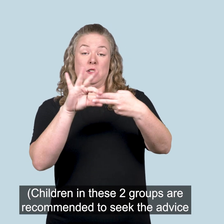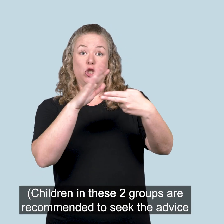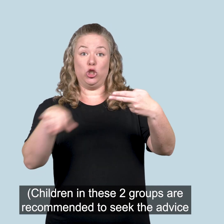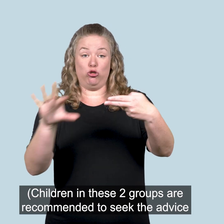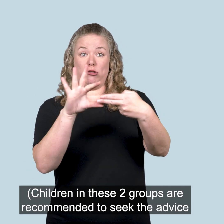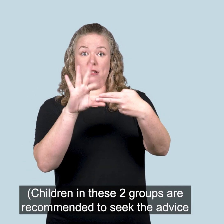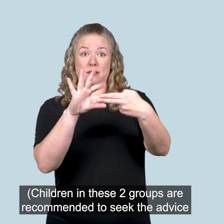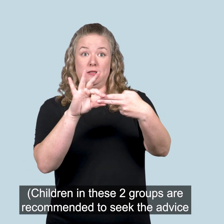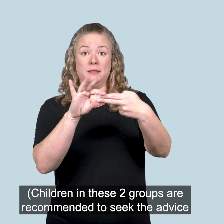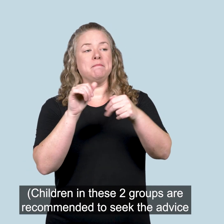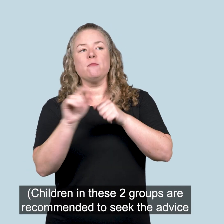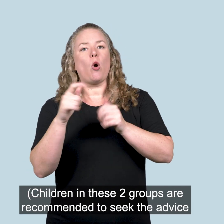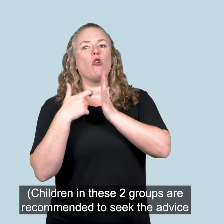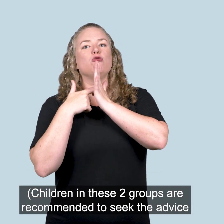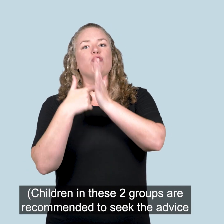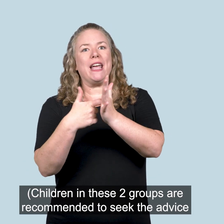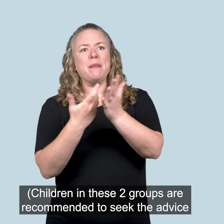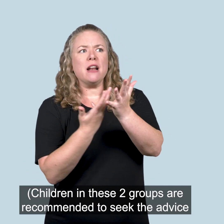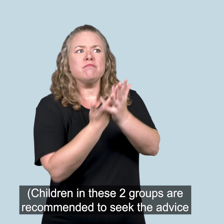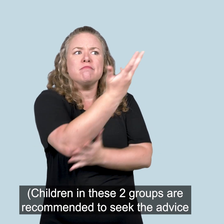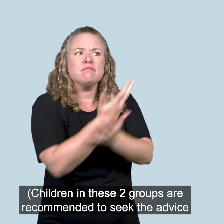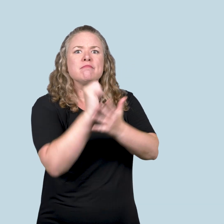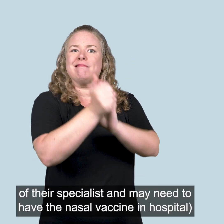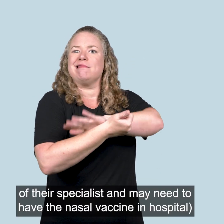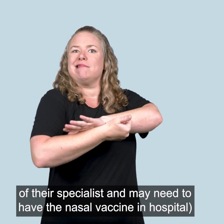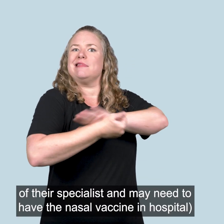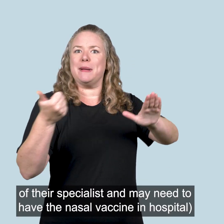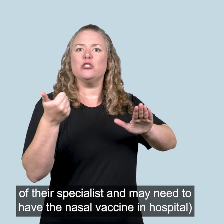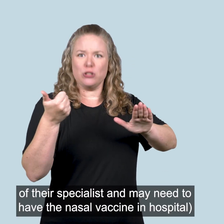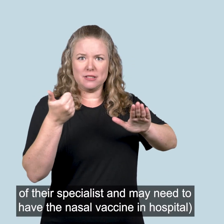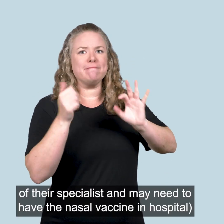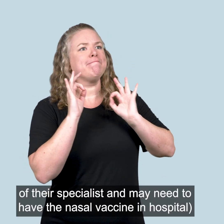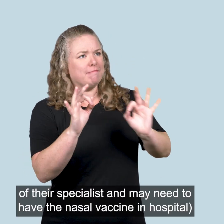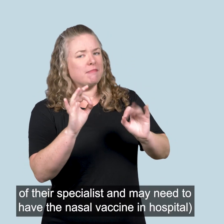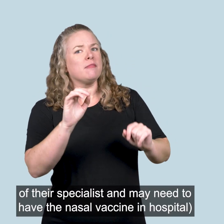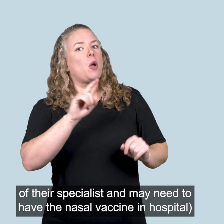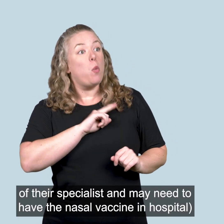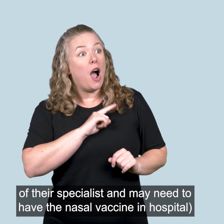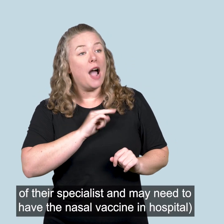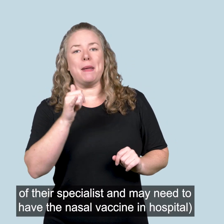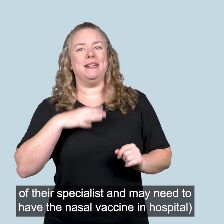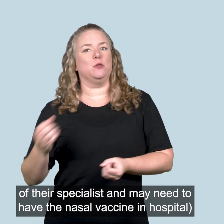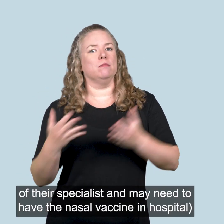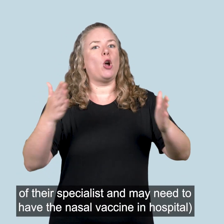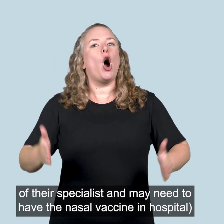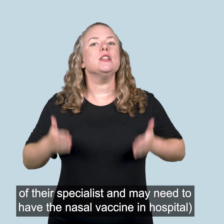Children in these 2 groups are recommended to seek the advice of their specialist and may need to have the nasal vaccine in